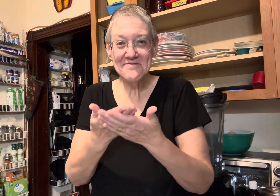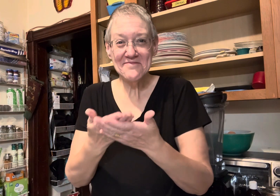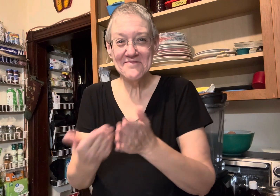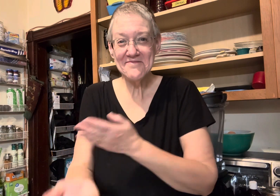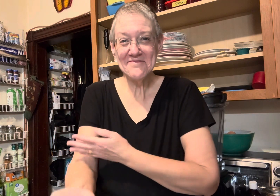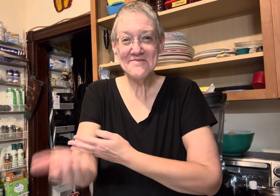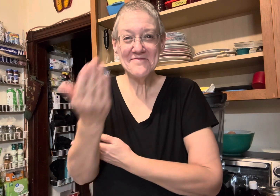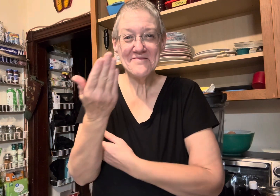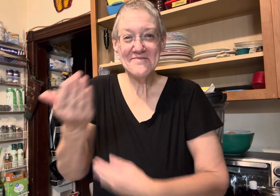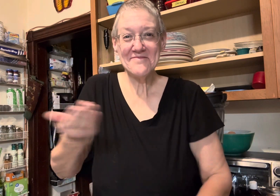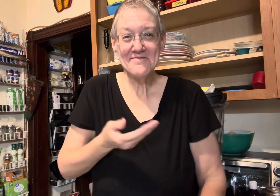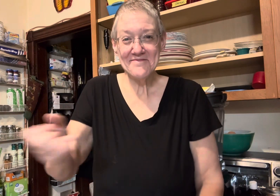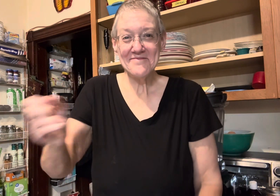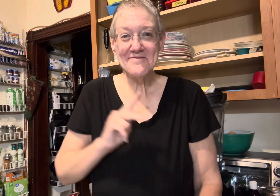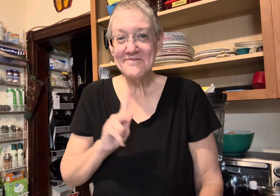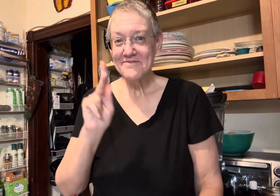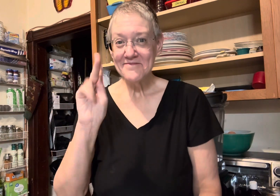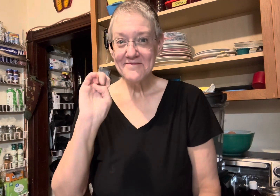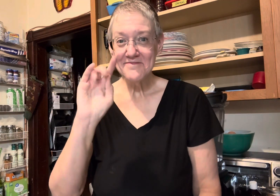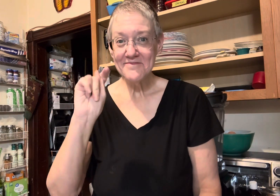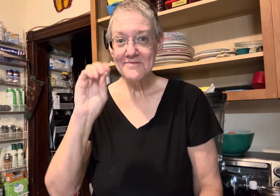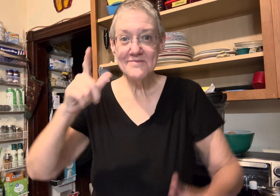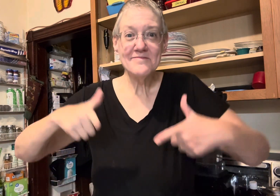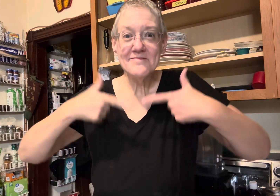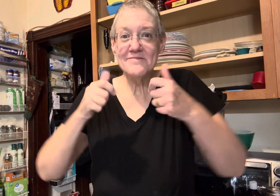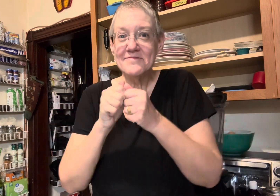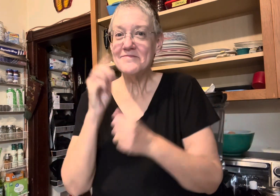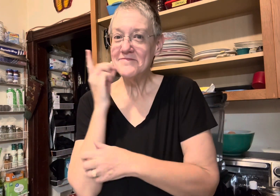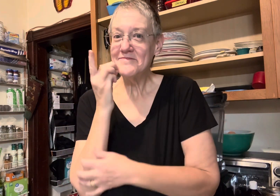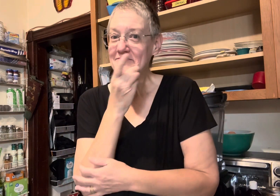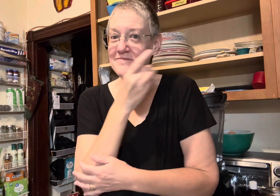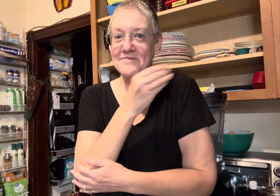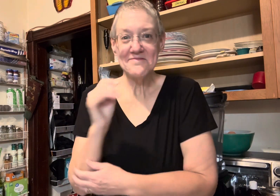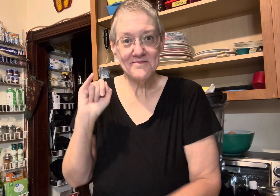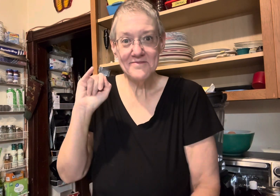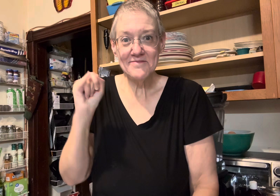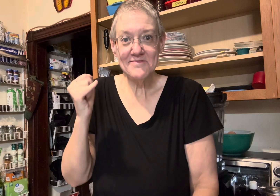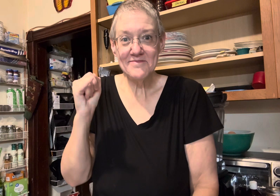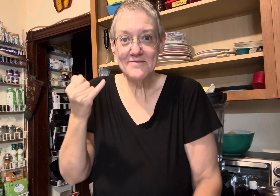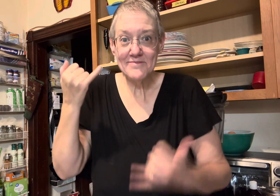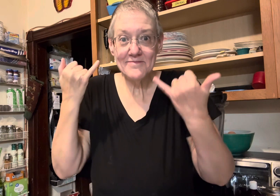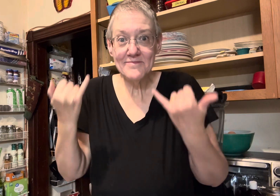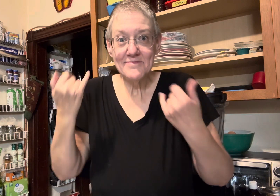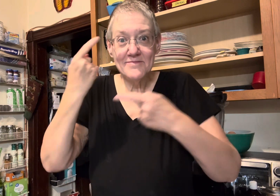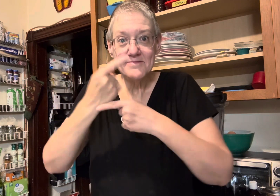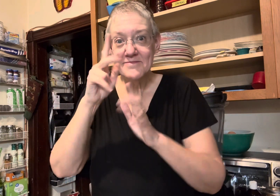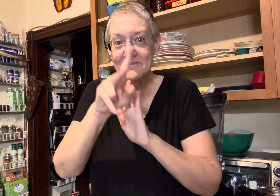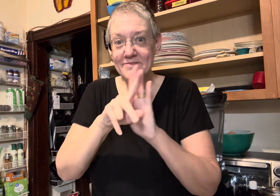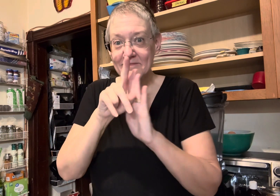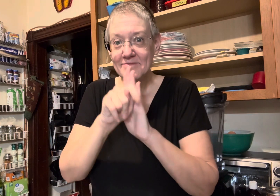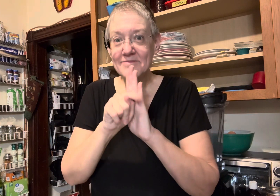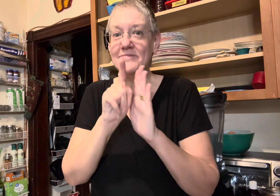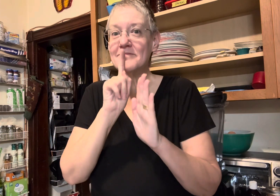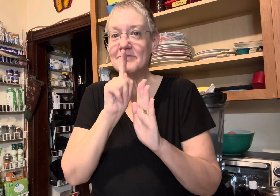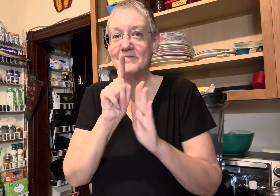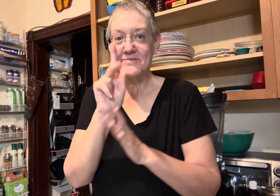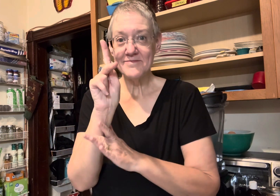Good morning and welcome back to Keto Living with Dale and Judith. Today's video